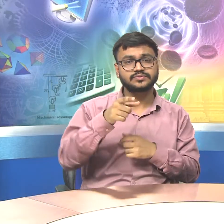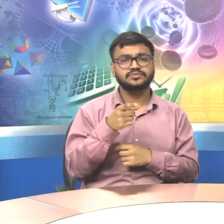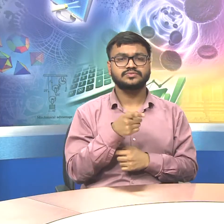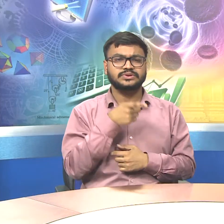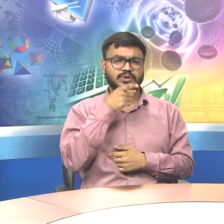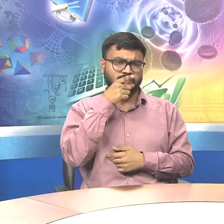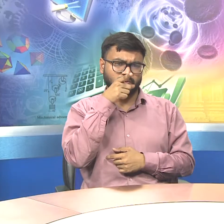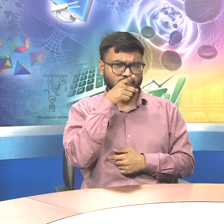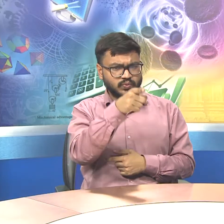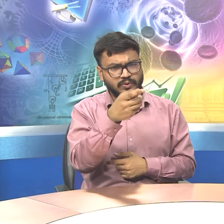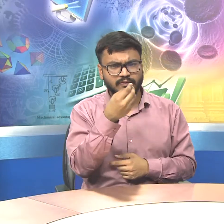Second,